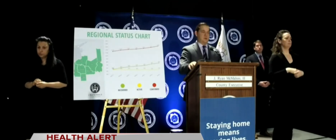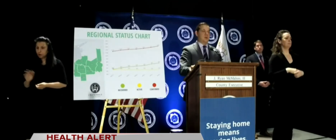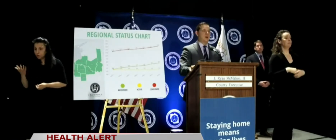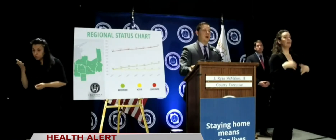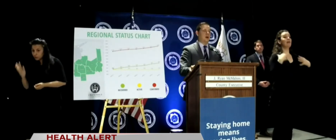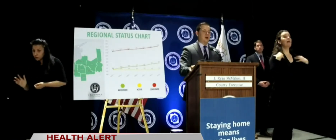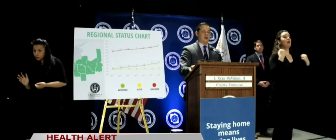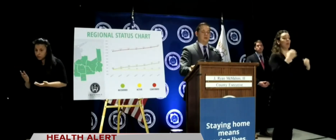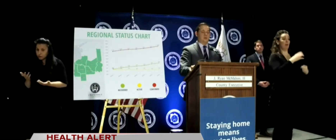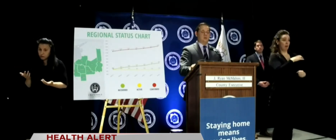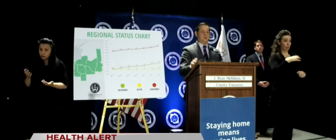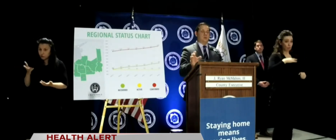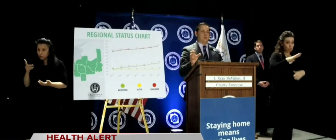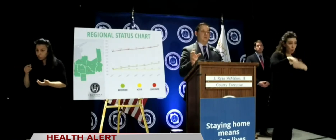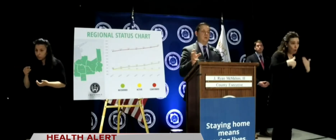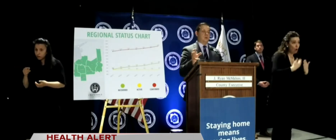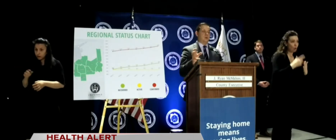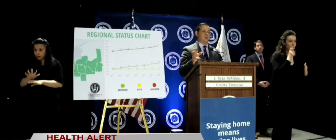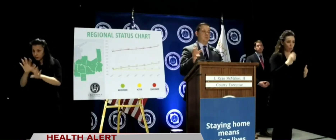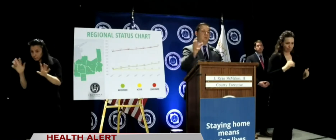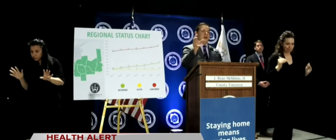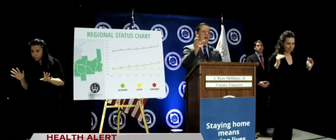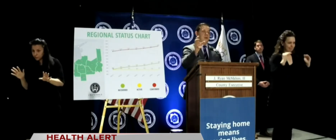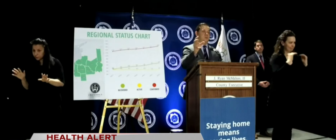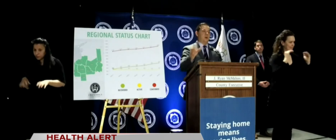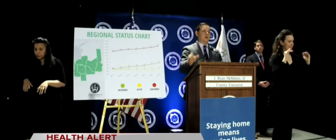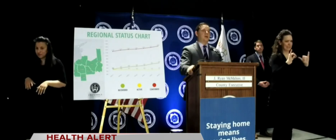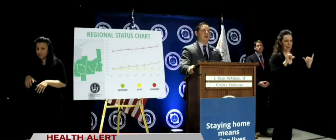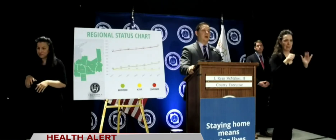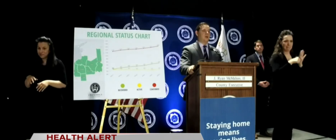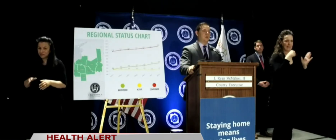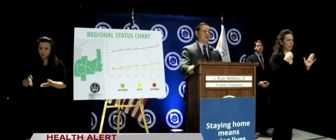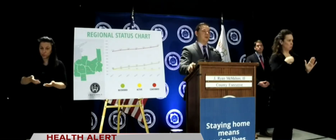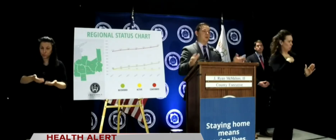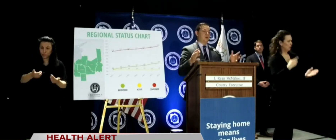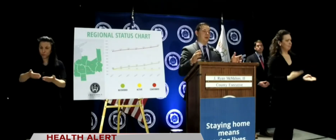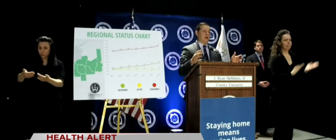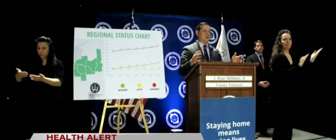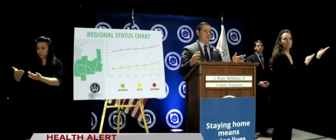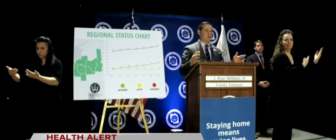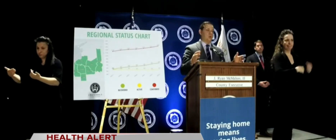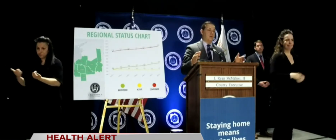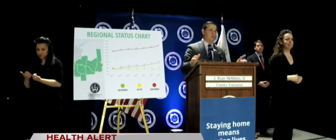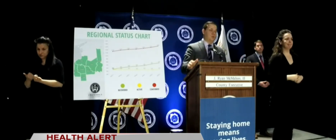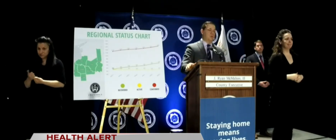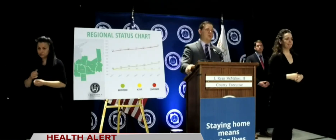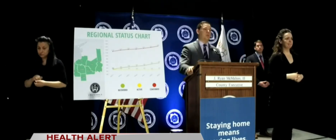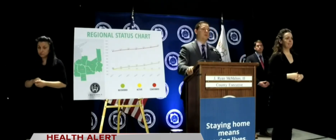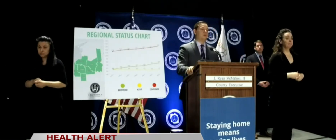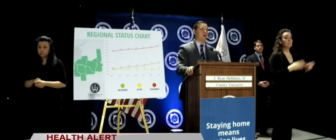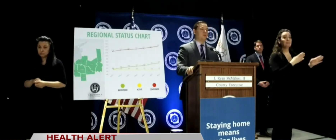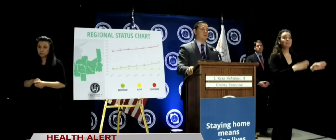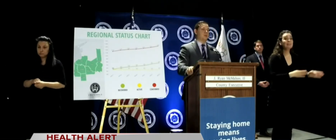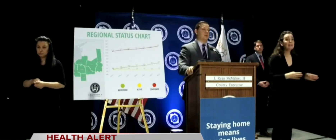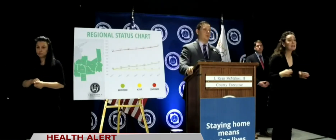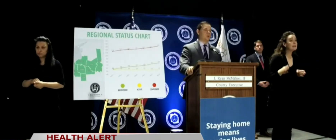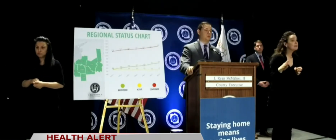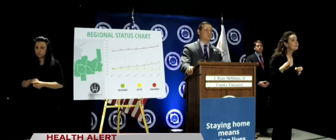starts. The plan is what we need to agree at the local level with the input from